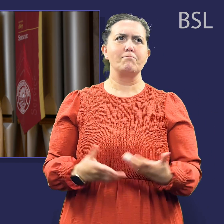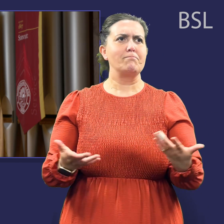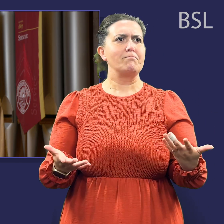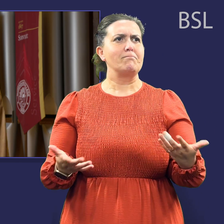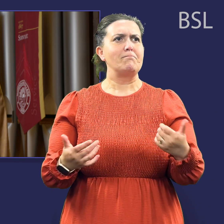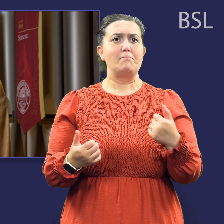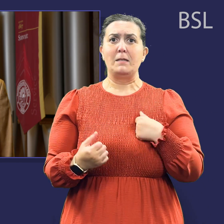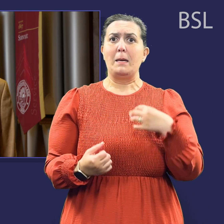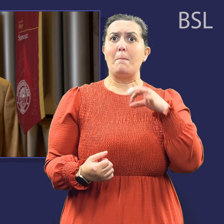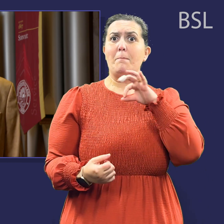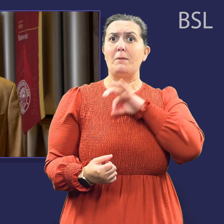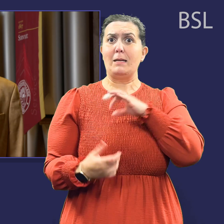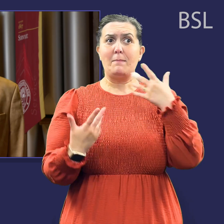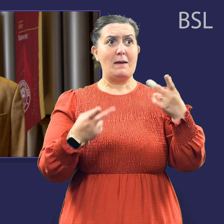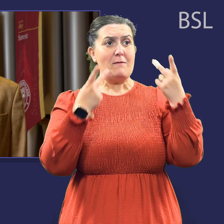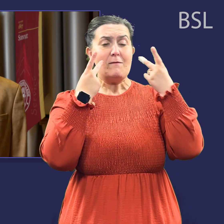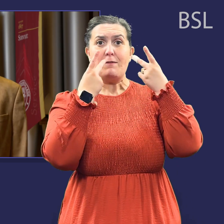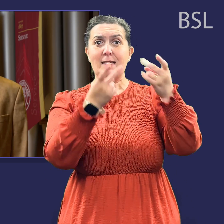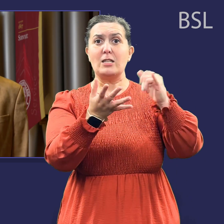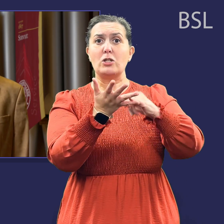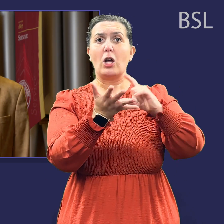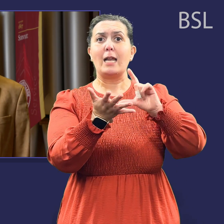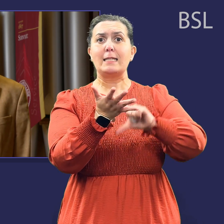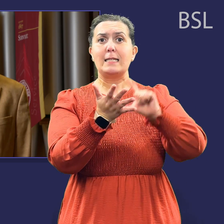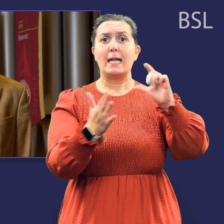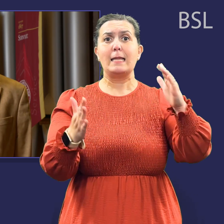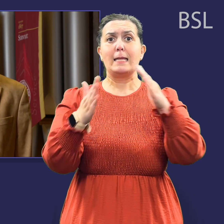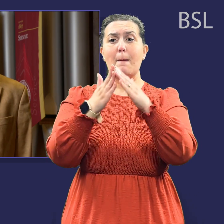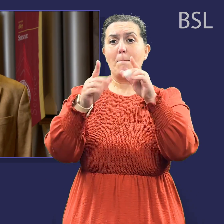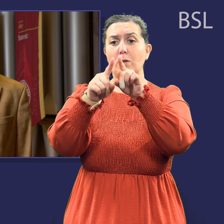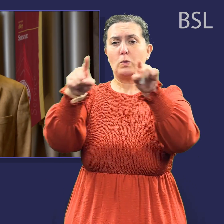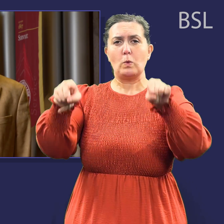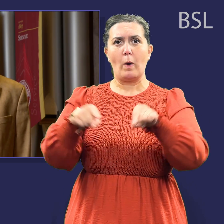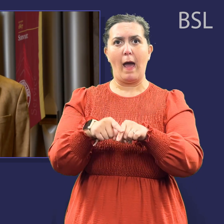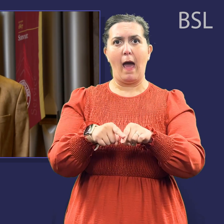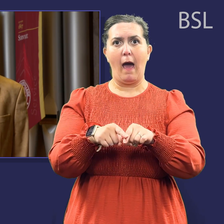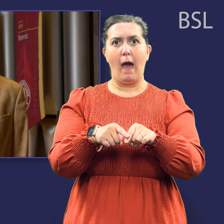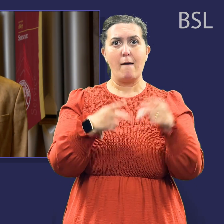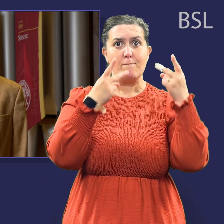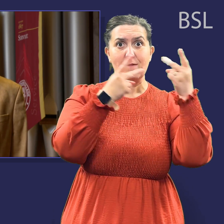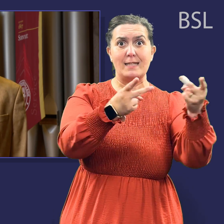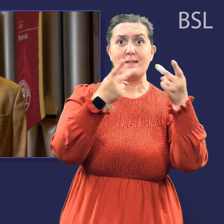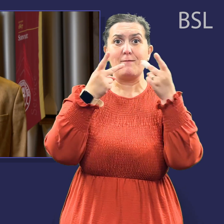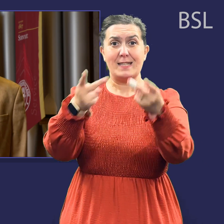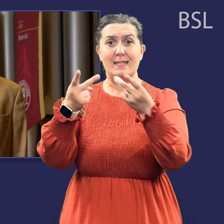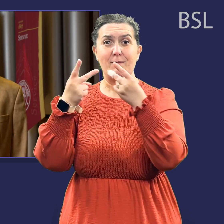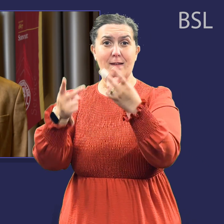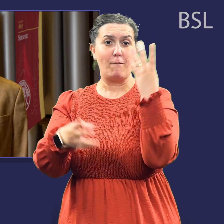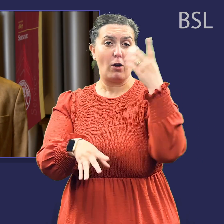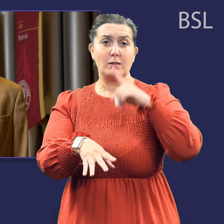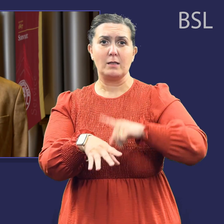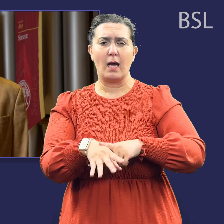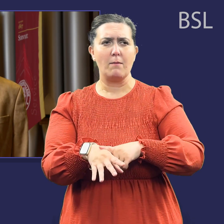I've had the privilege of visiting Salt Lake City and Temple Square four times and